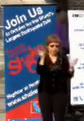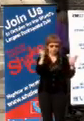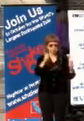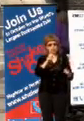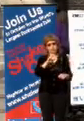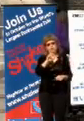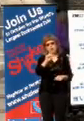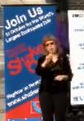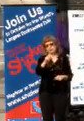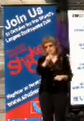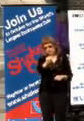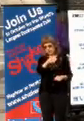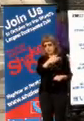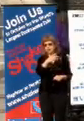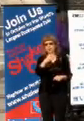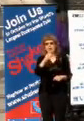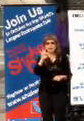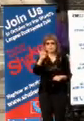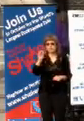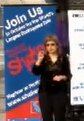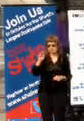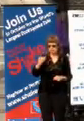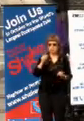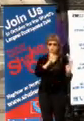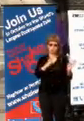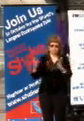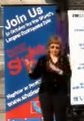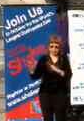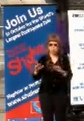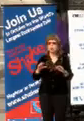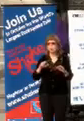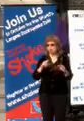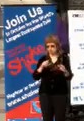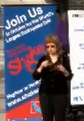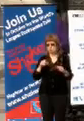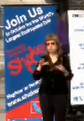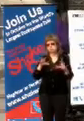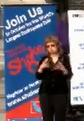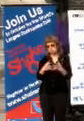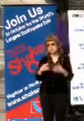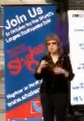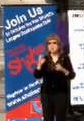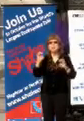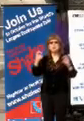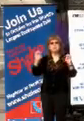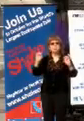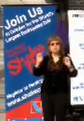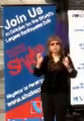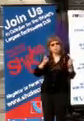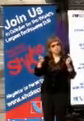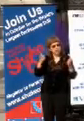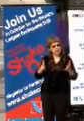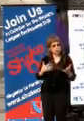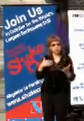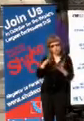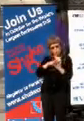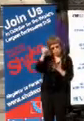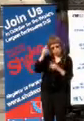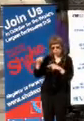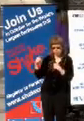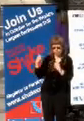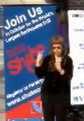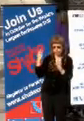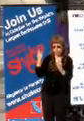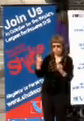Act and FEMA's America's Preparathon. Emergency Managers have learned, through events like these, that